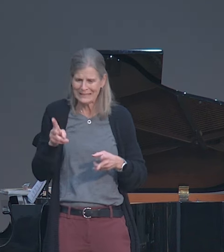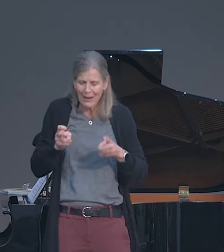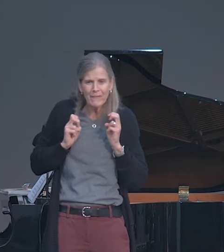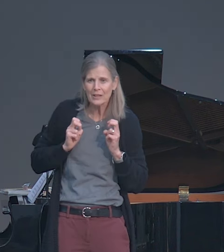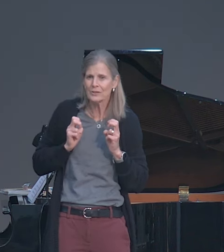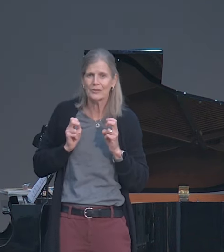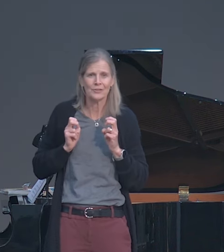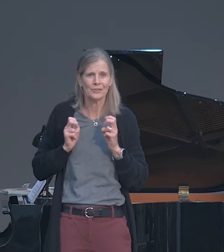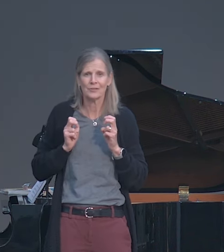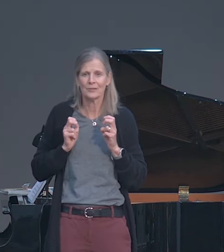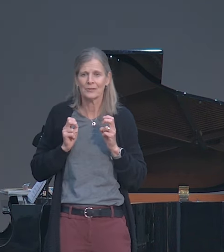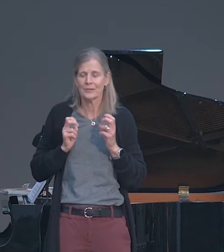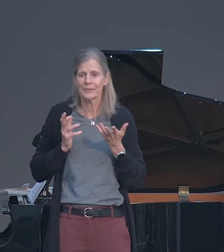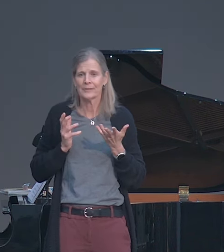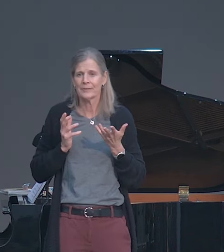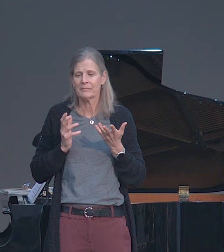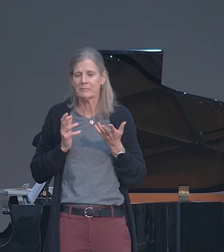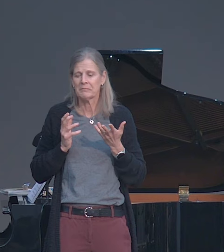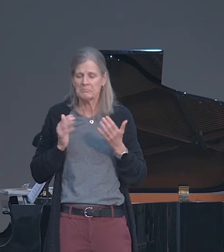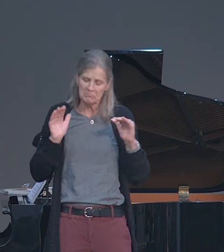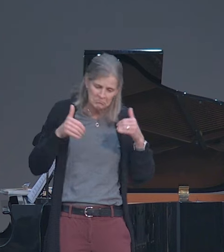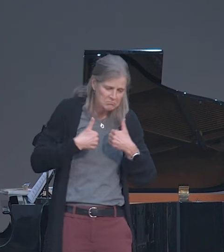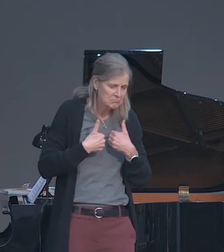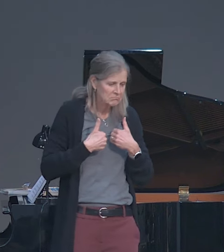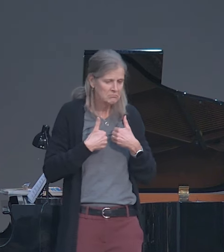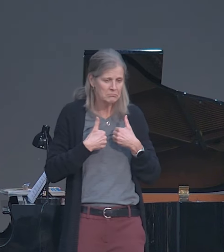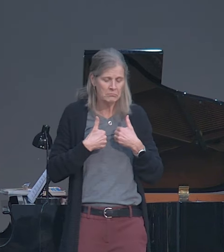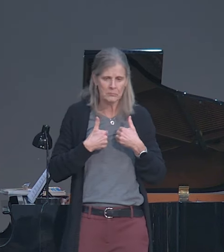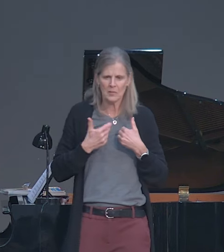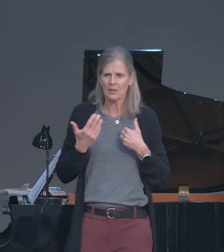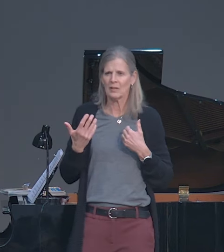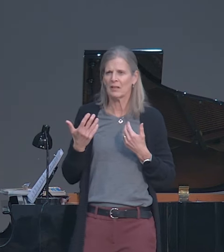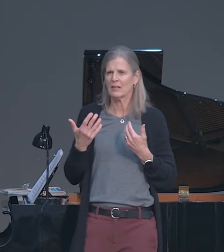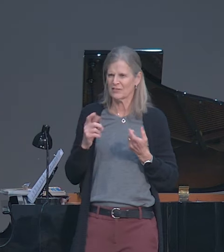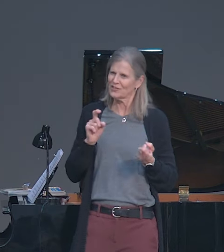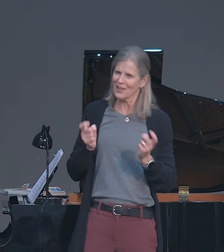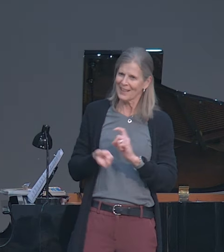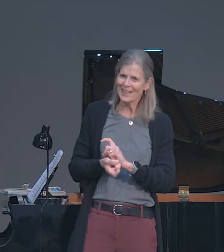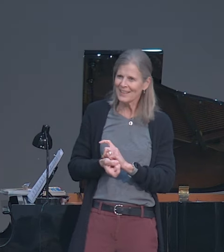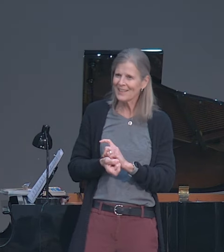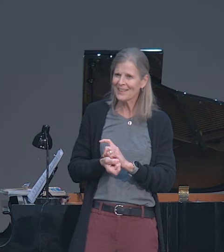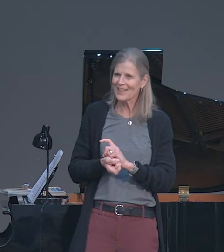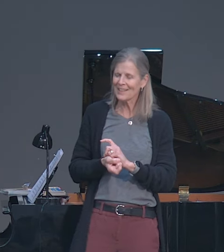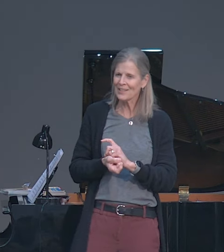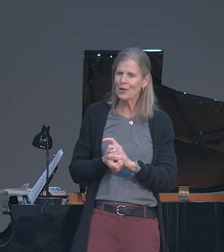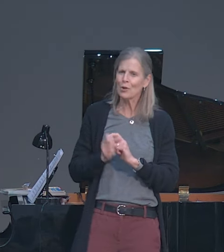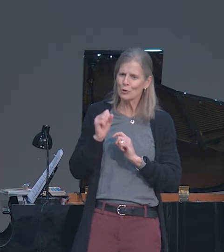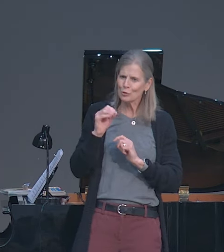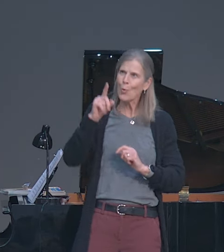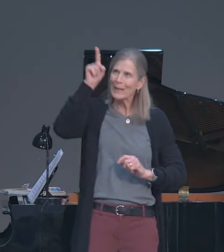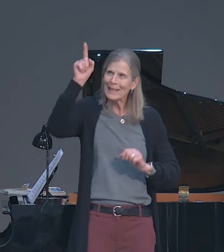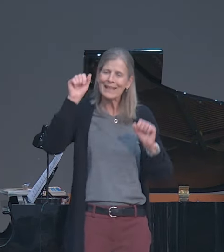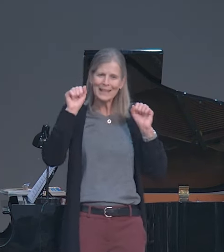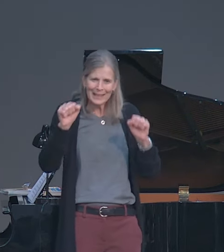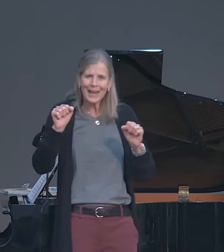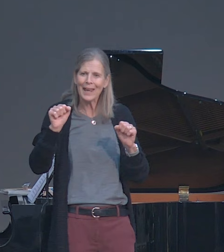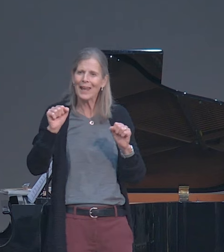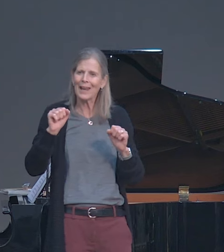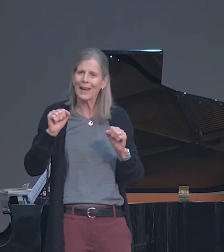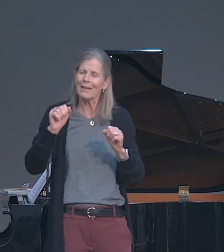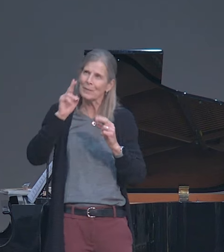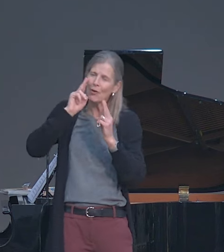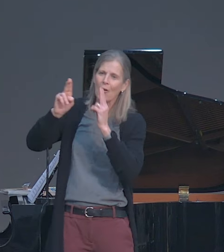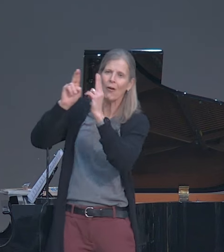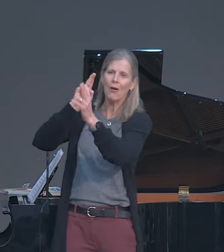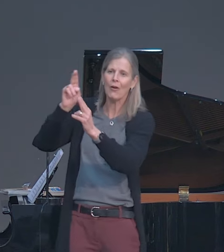Selfish, care only about us. What needs to change? What needs to change for Him to be glorified in relationships with other people